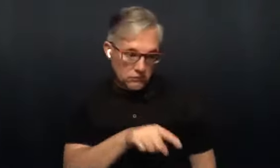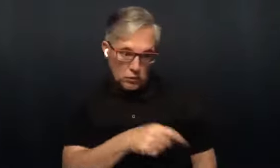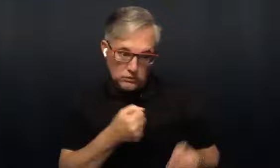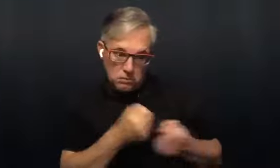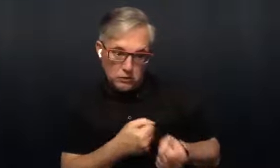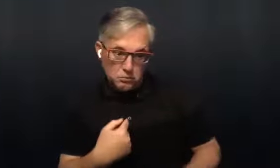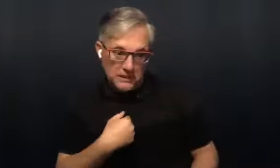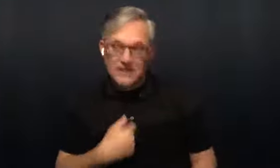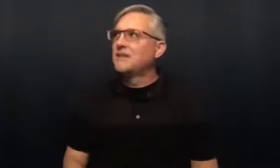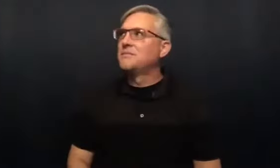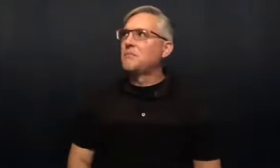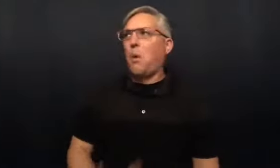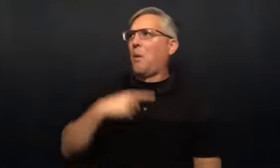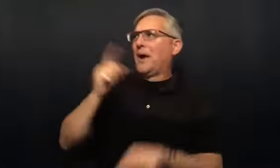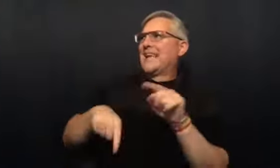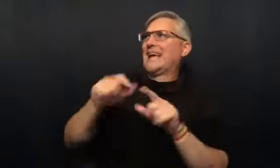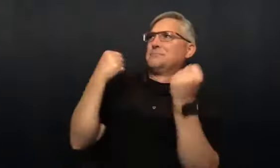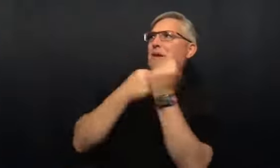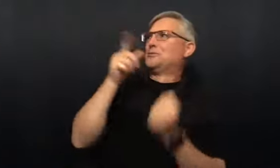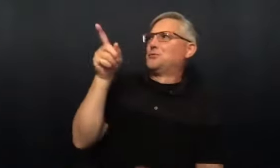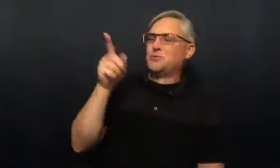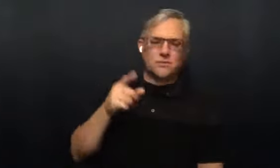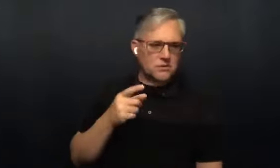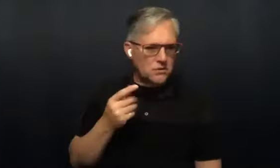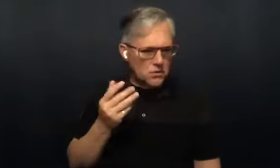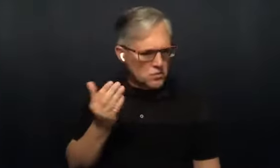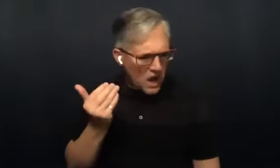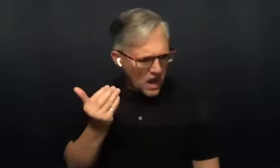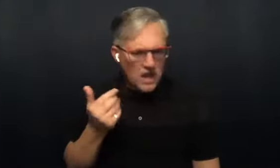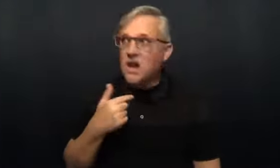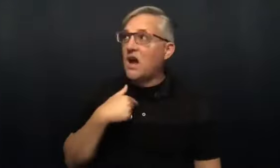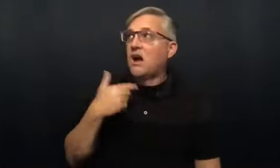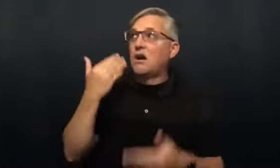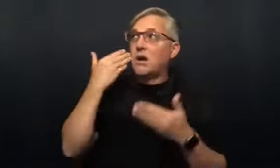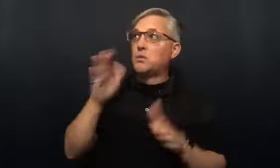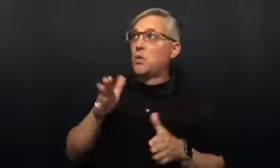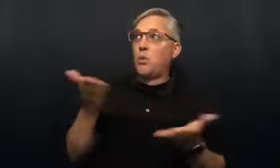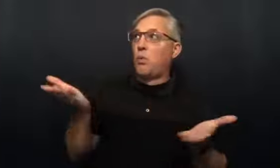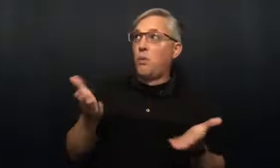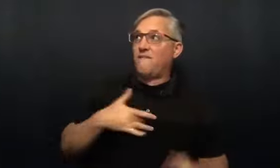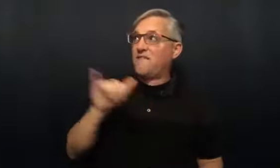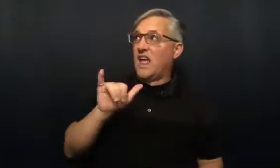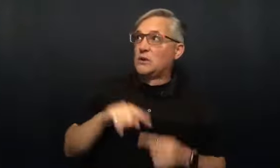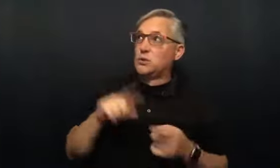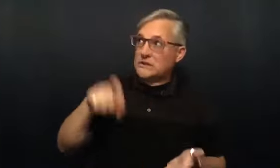be your sponsor. And he said, why? And I said, because I don't know what it's like to need or want to drink. I said, can I get you a number? And he